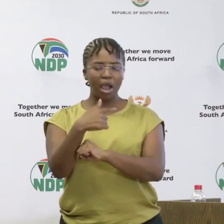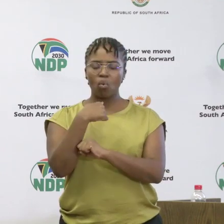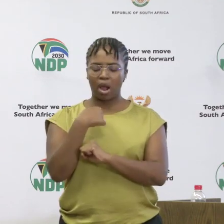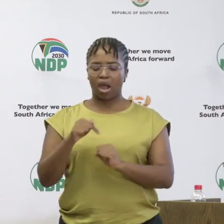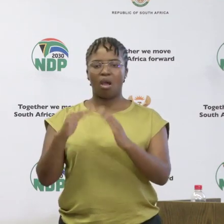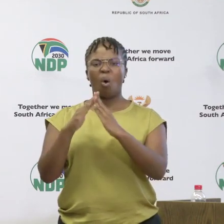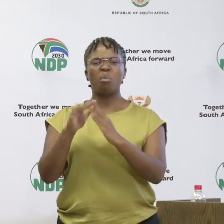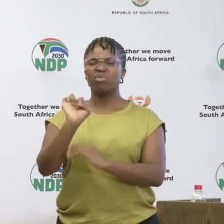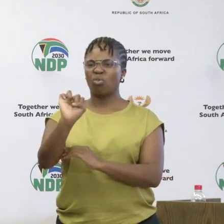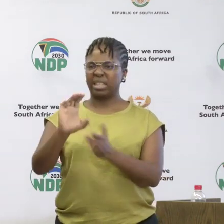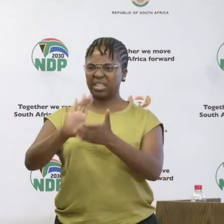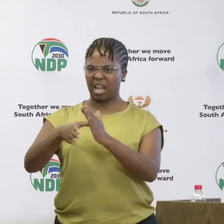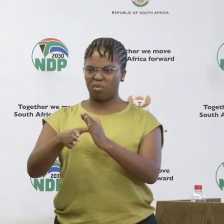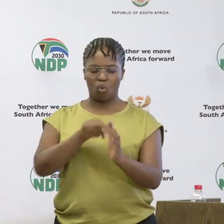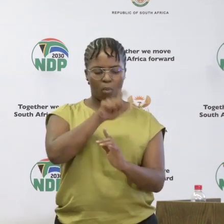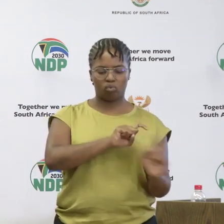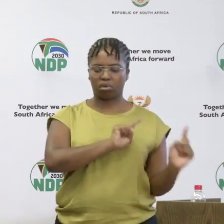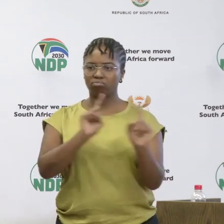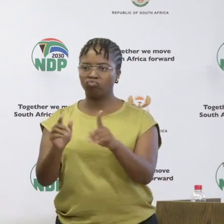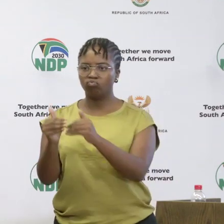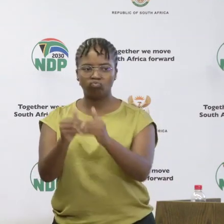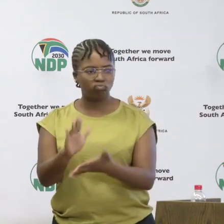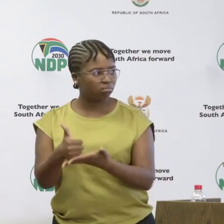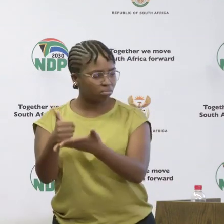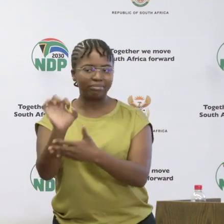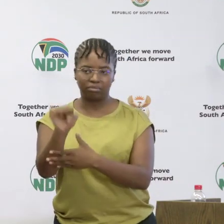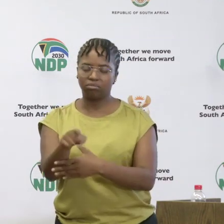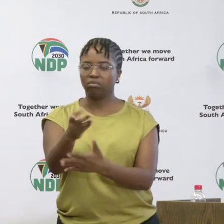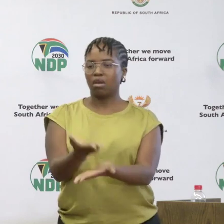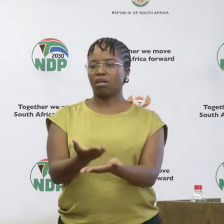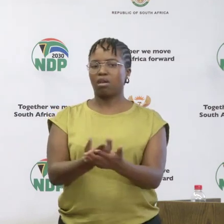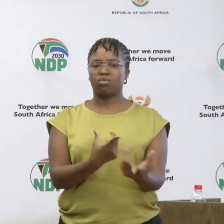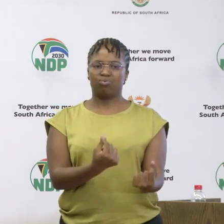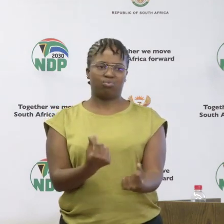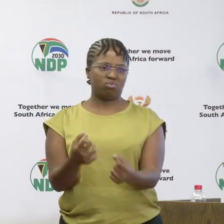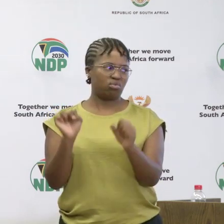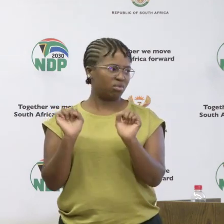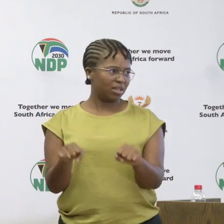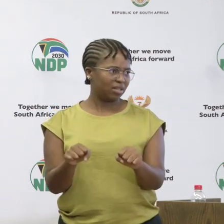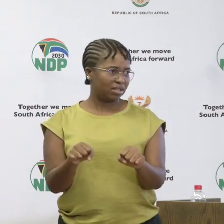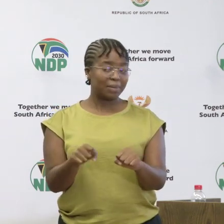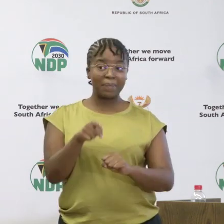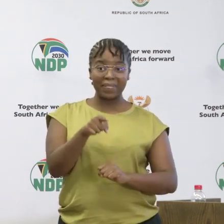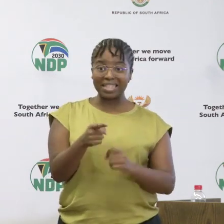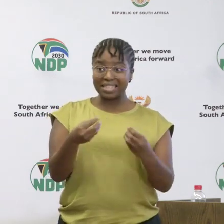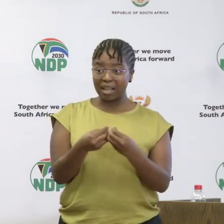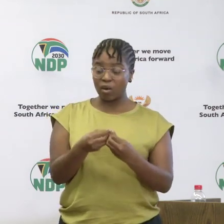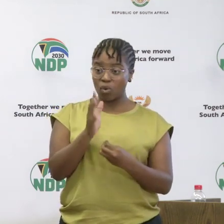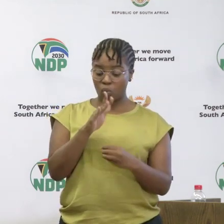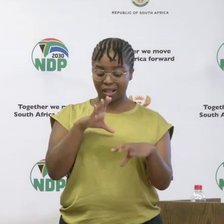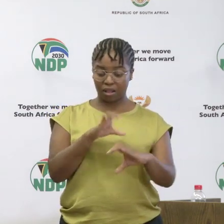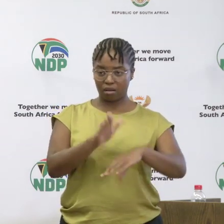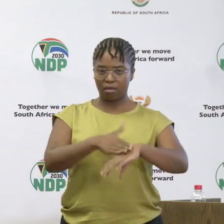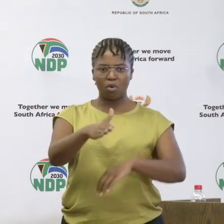get. Also, we have the social relief of distress, and this is also one that we'll be looking